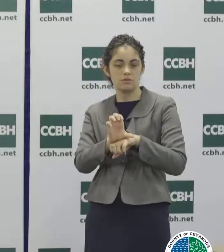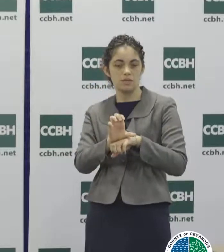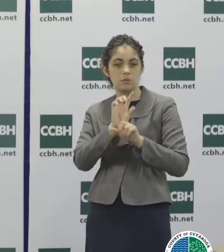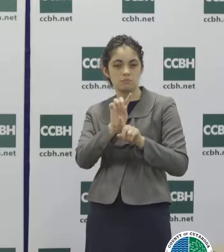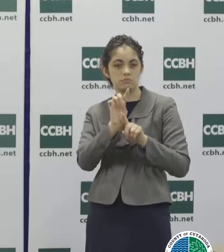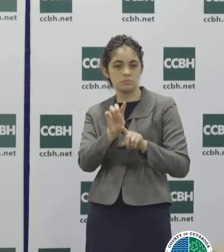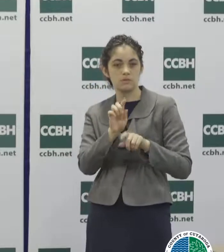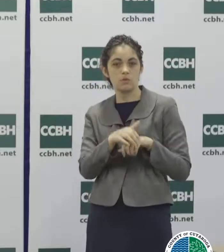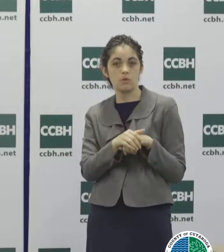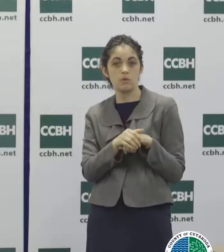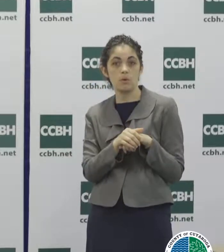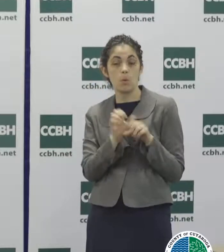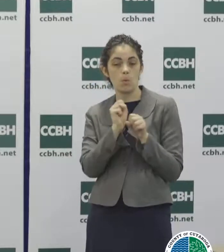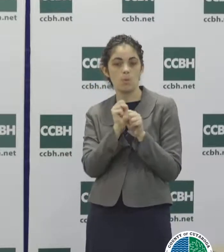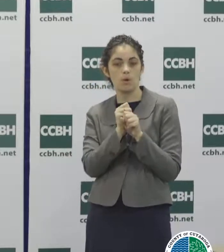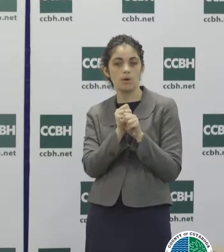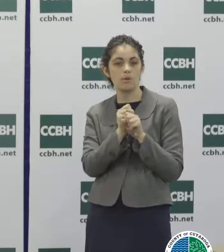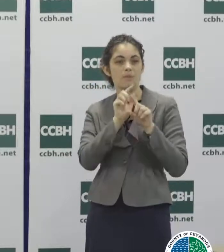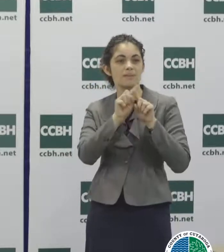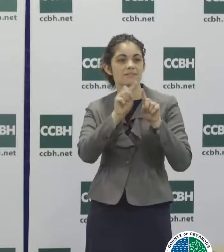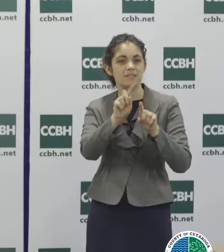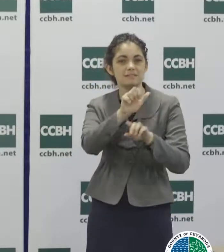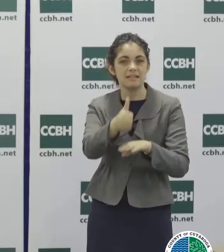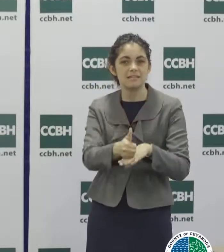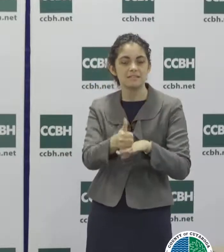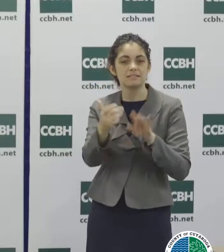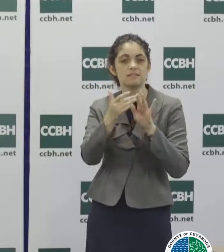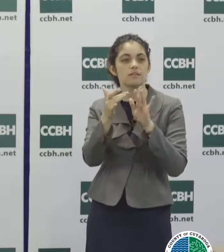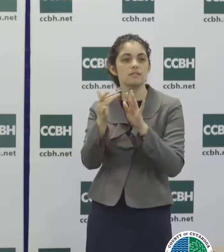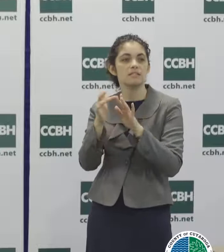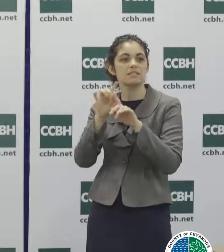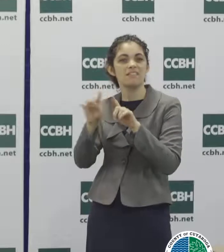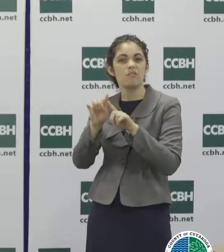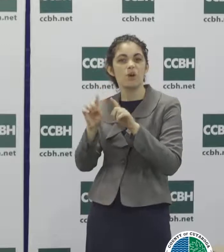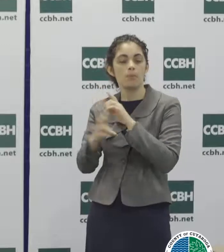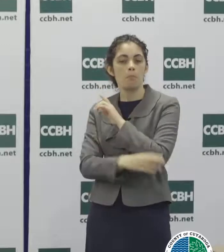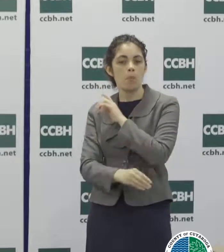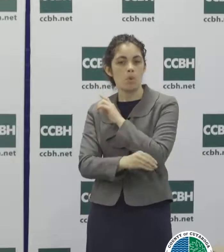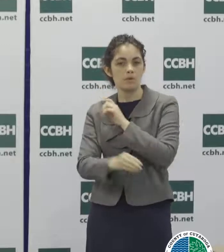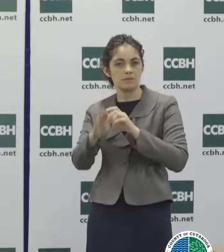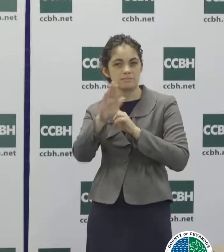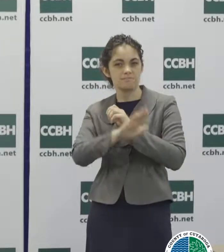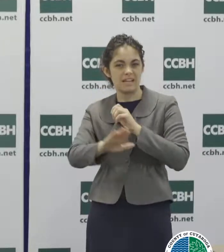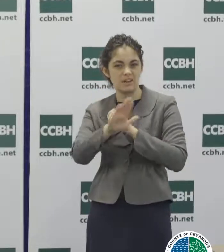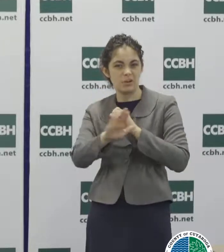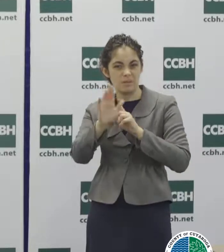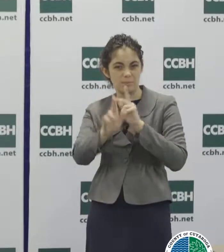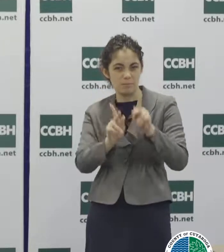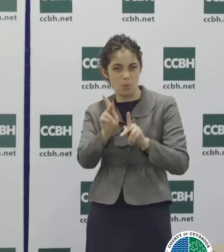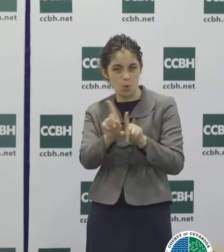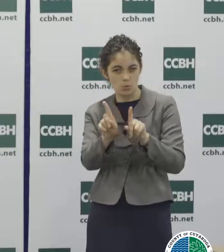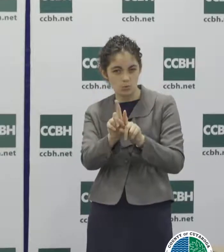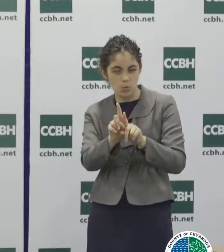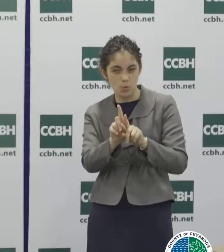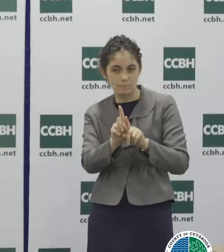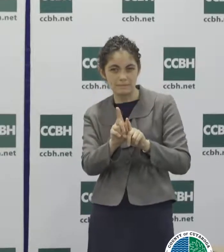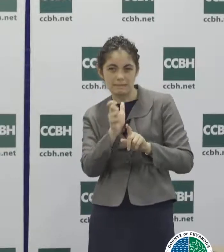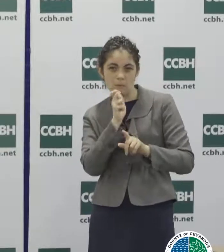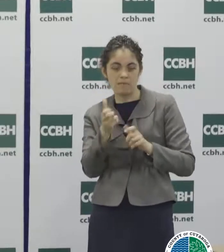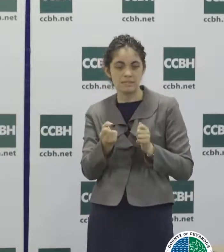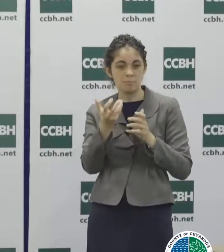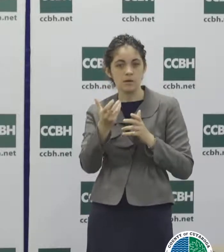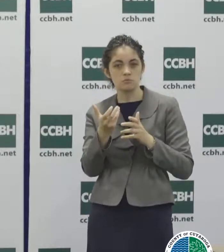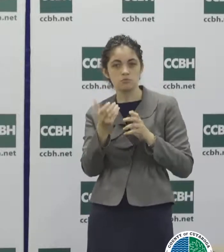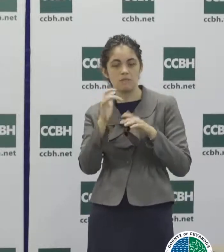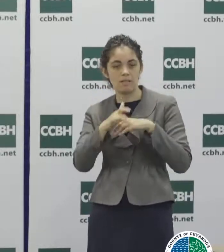to continue to work with in other settings to reach minority populations going forward. What we hope to